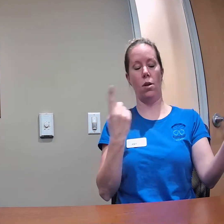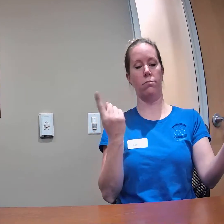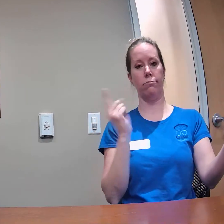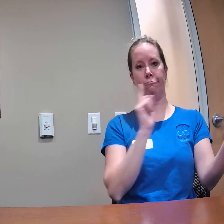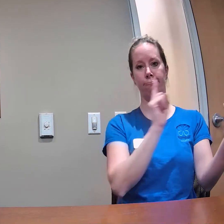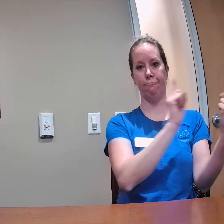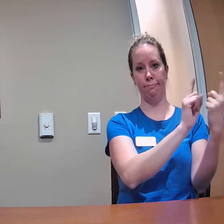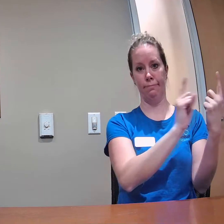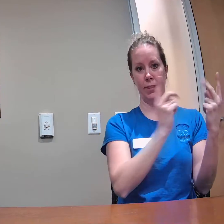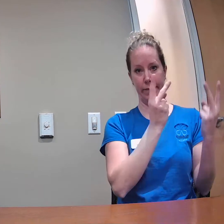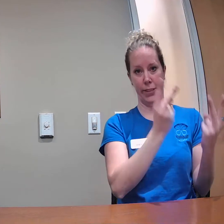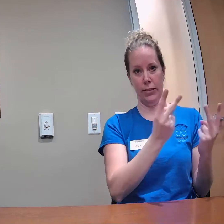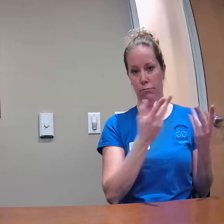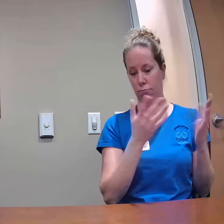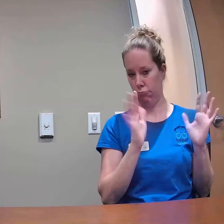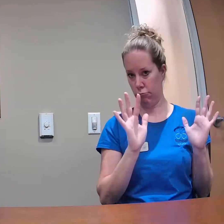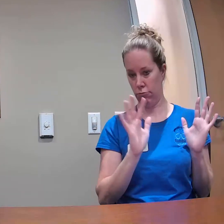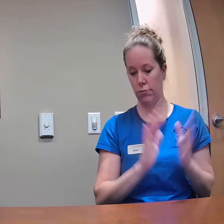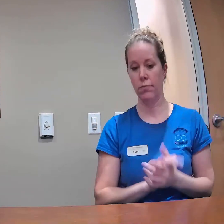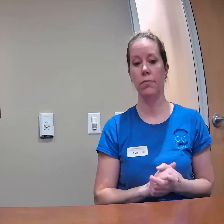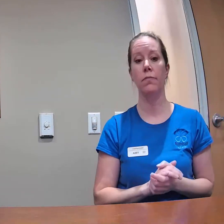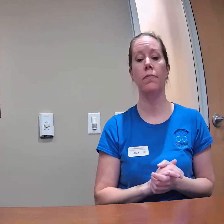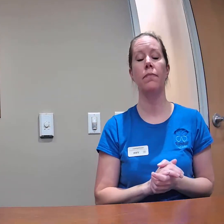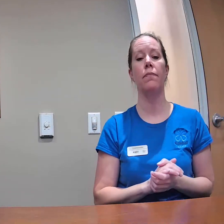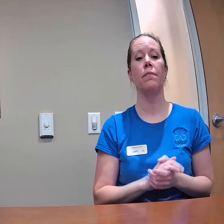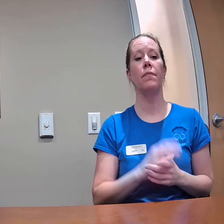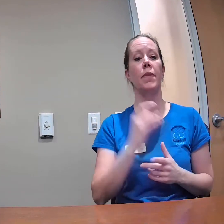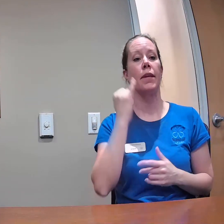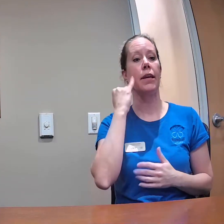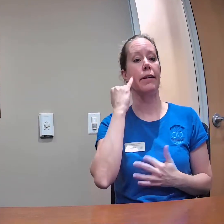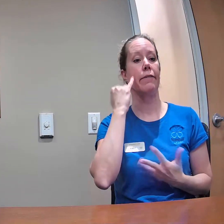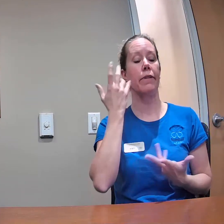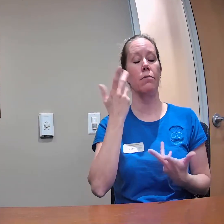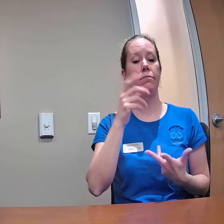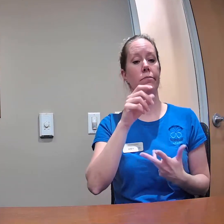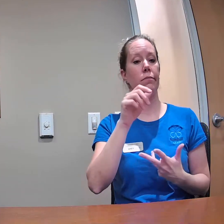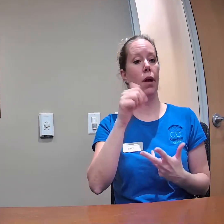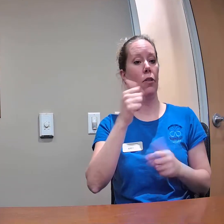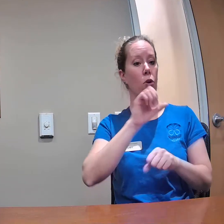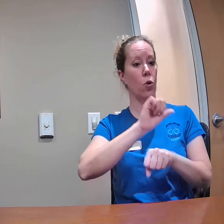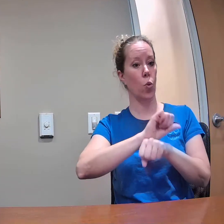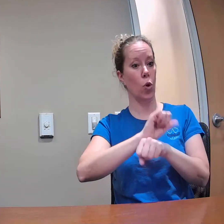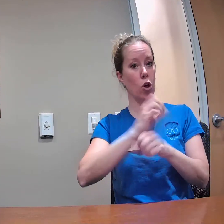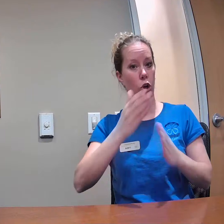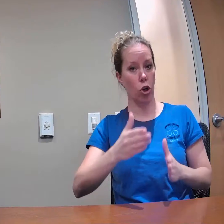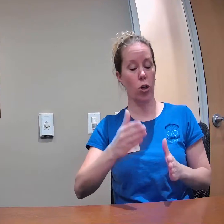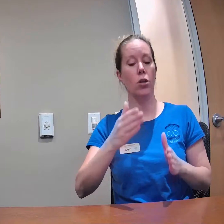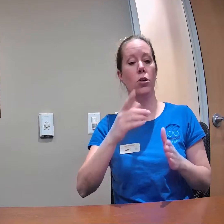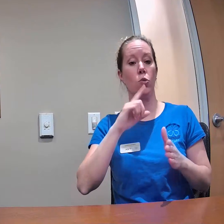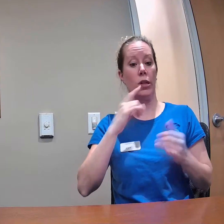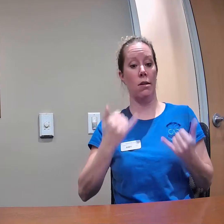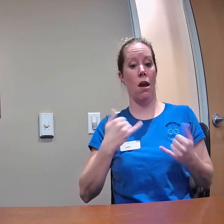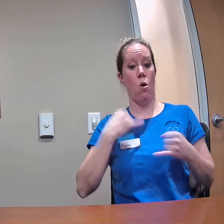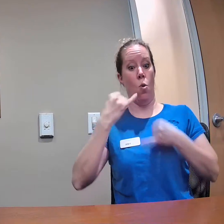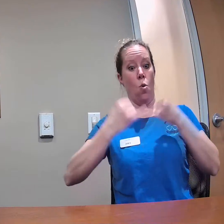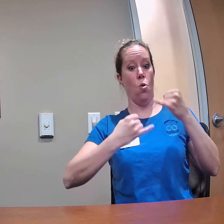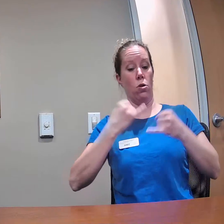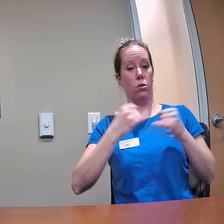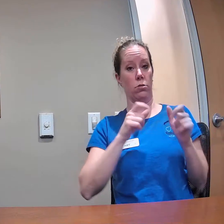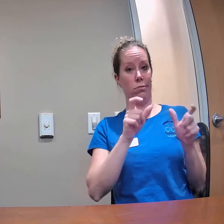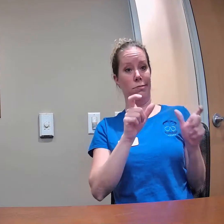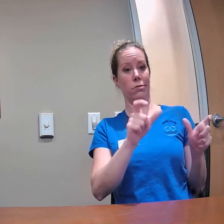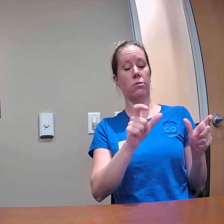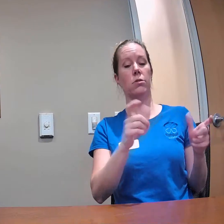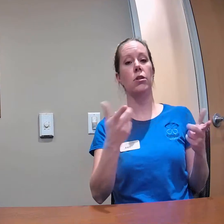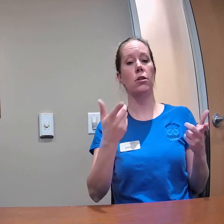a resident at a time. The support workers, now that we are in orange restrict, they